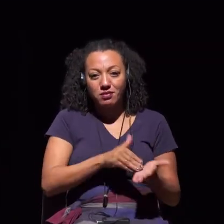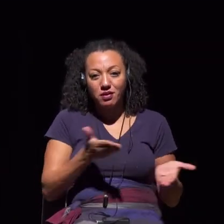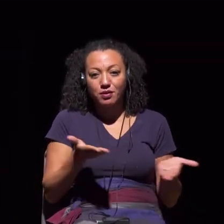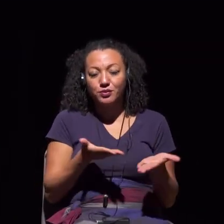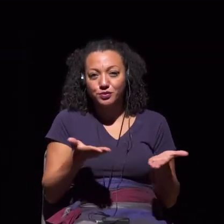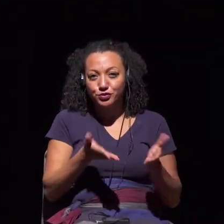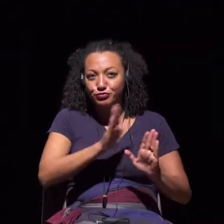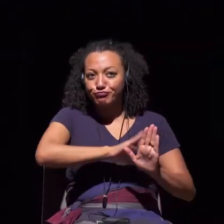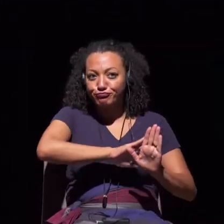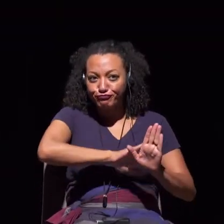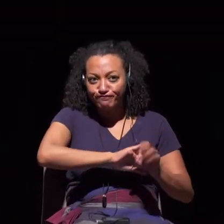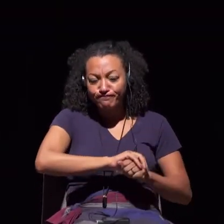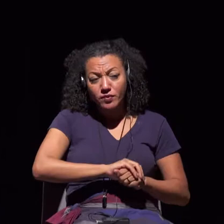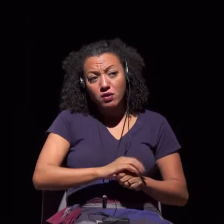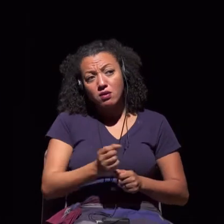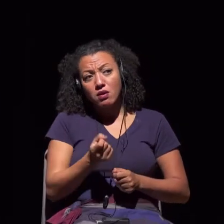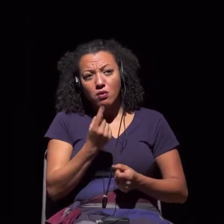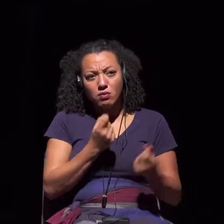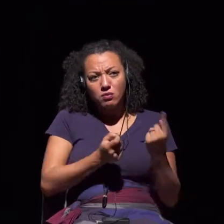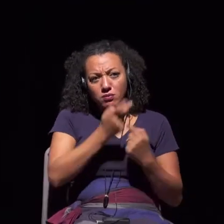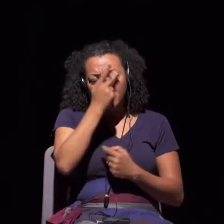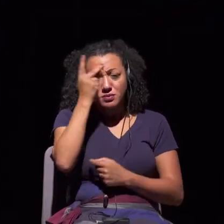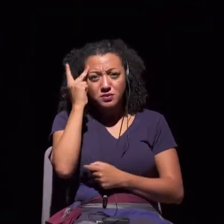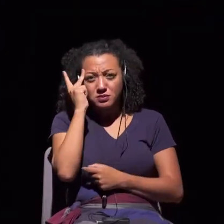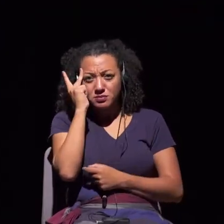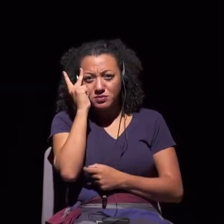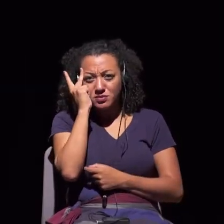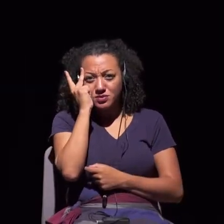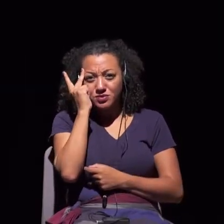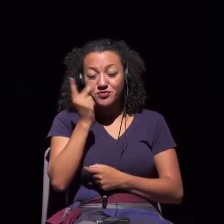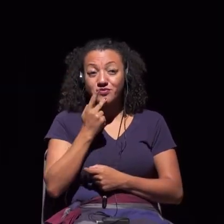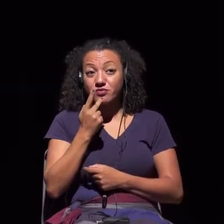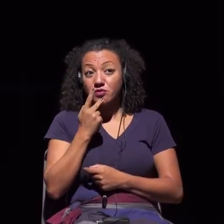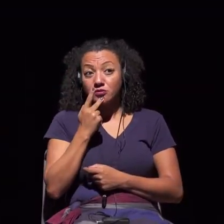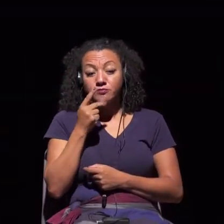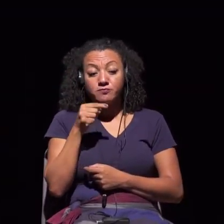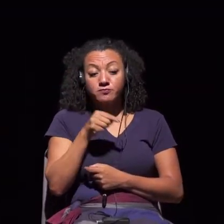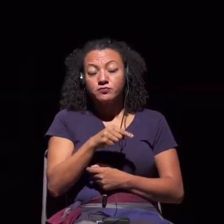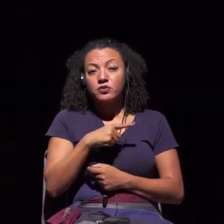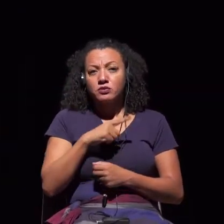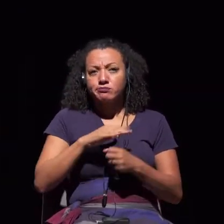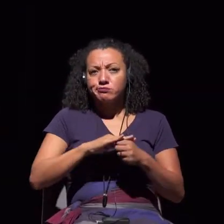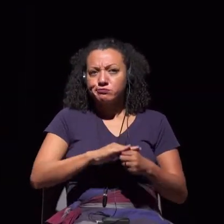that, you know, the repression is also a result of